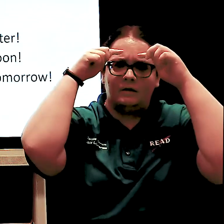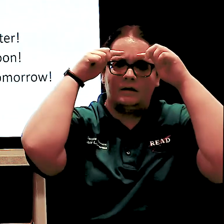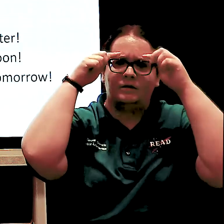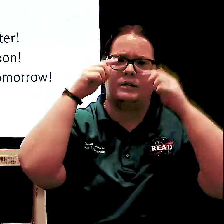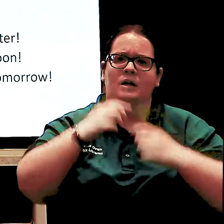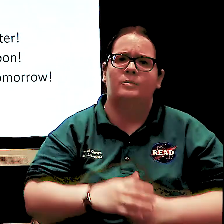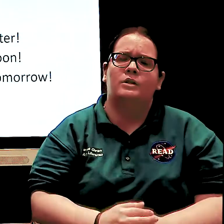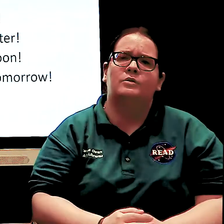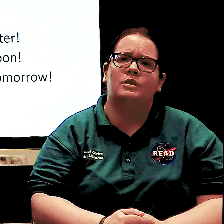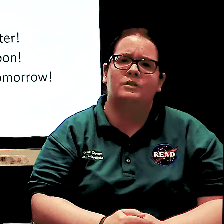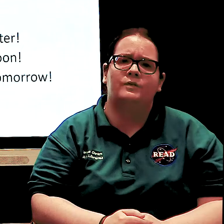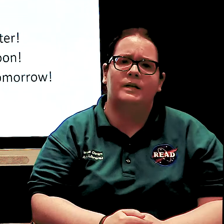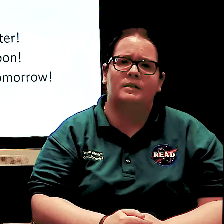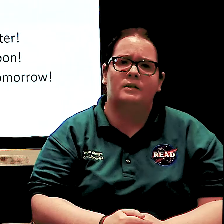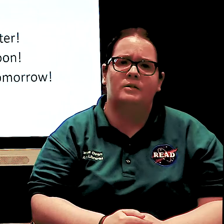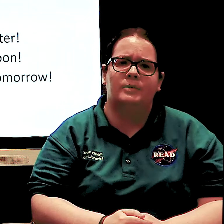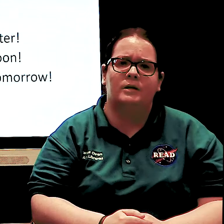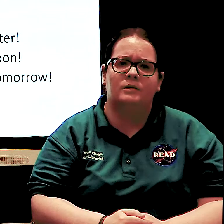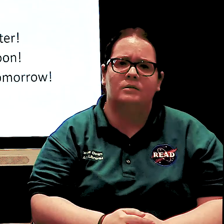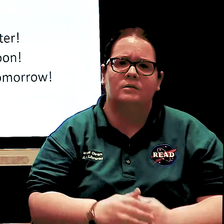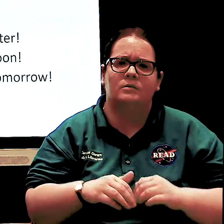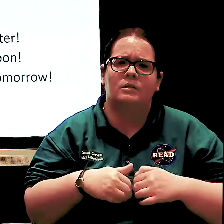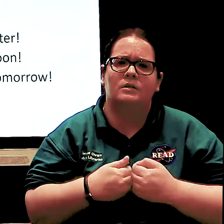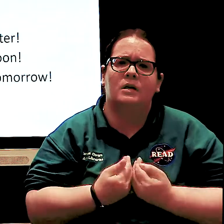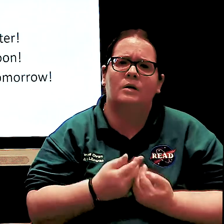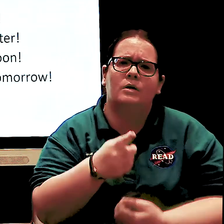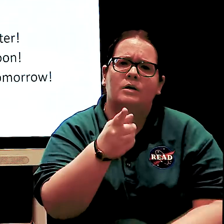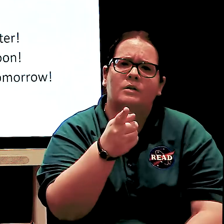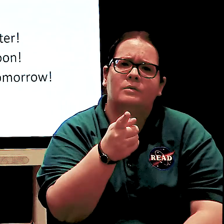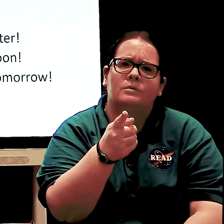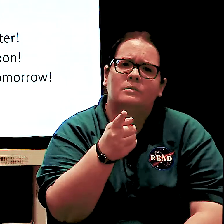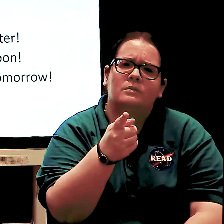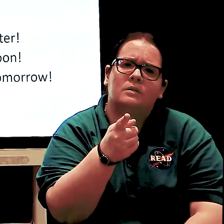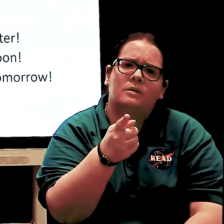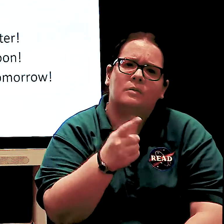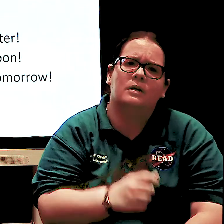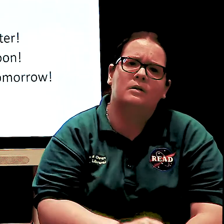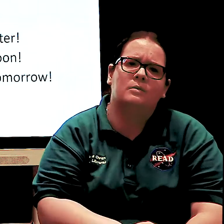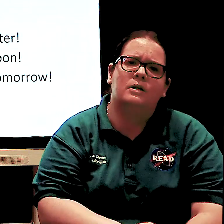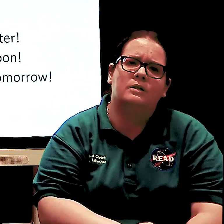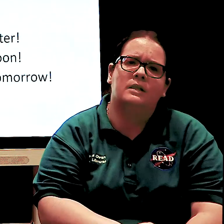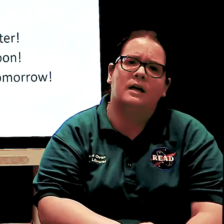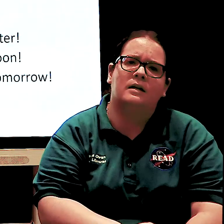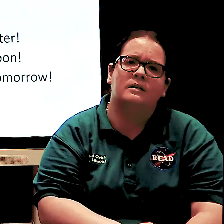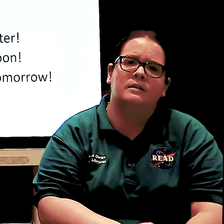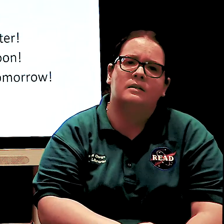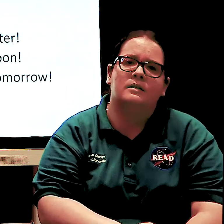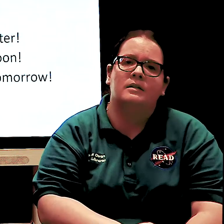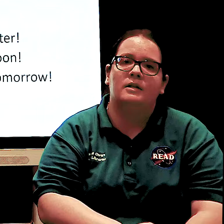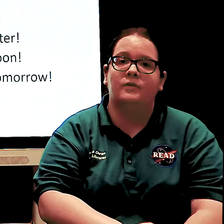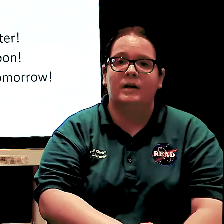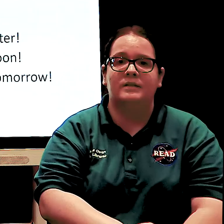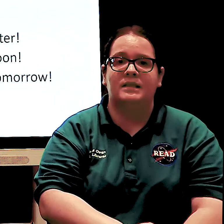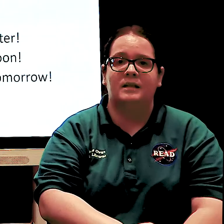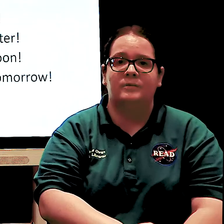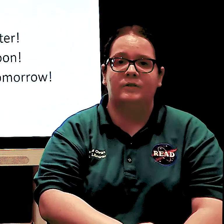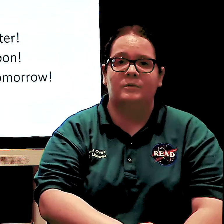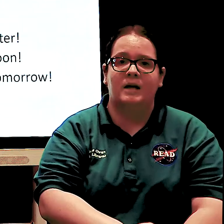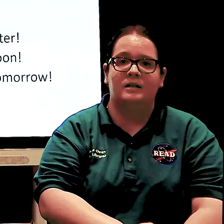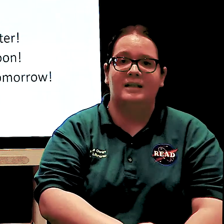they're sad, you might scrunch your face a little bit. And you say, how are you? Like, why are you sad? If you haven't seen them for a while and they